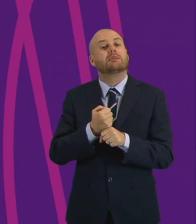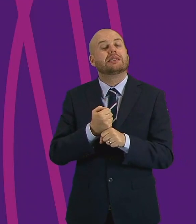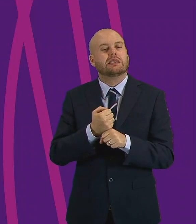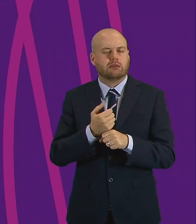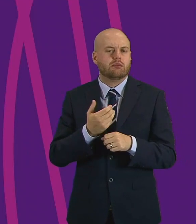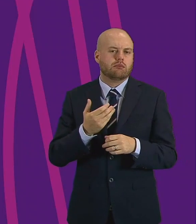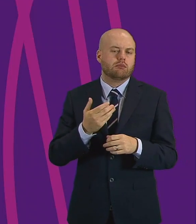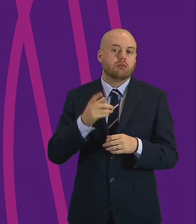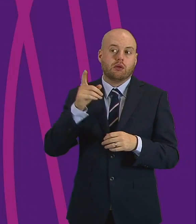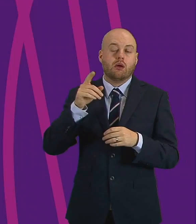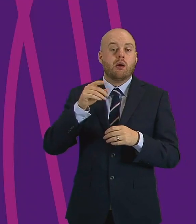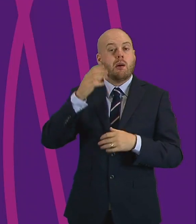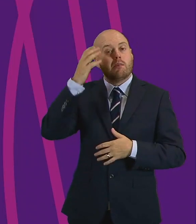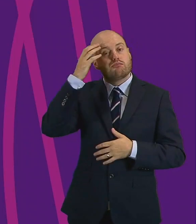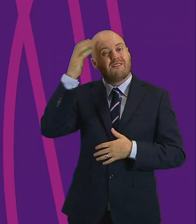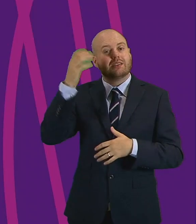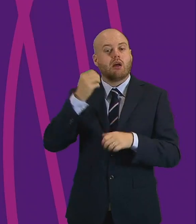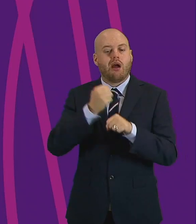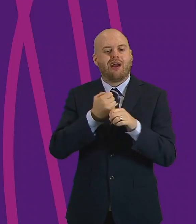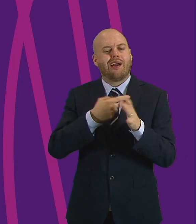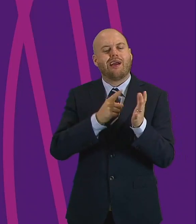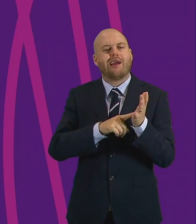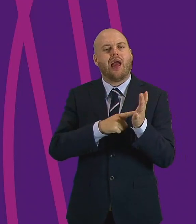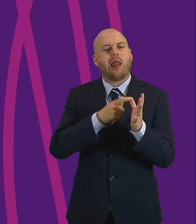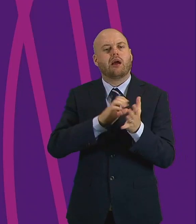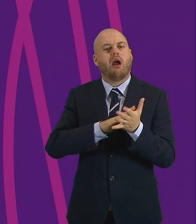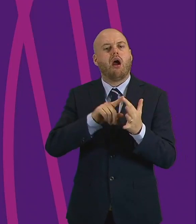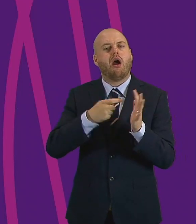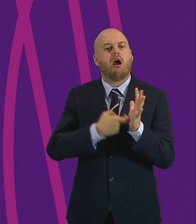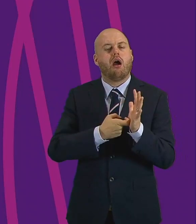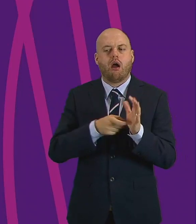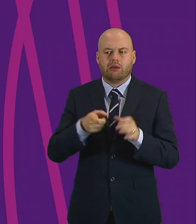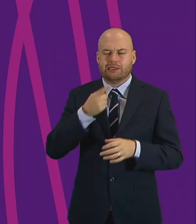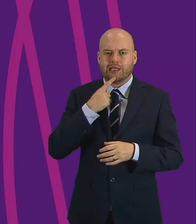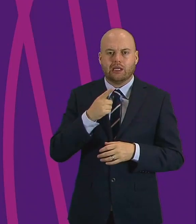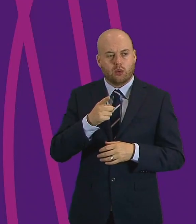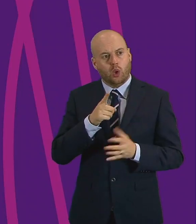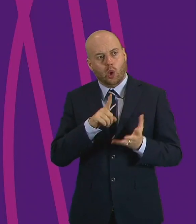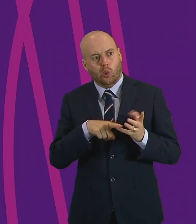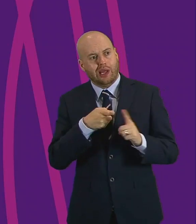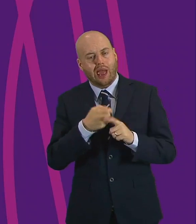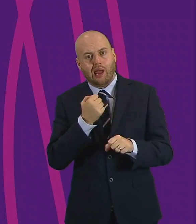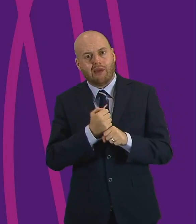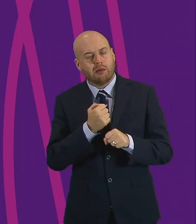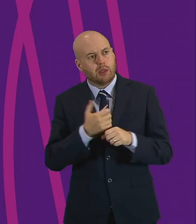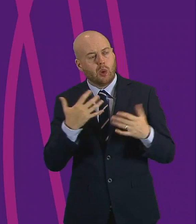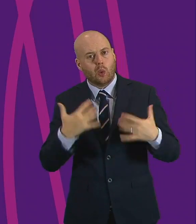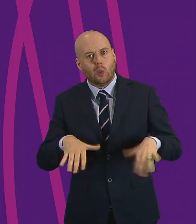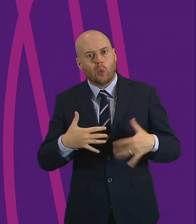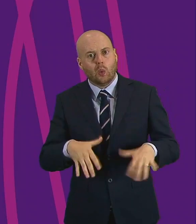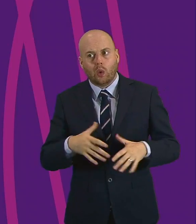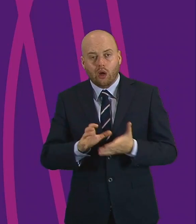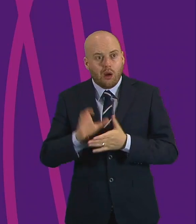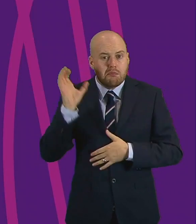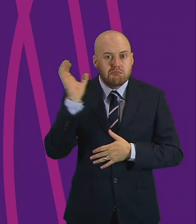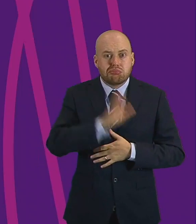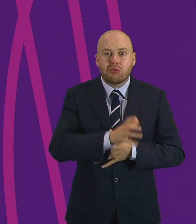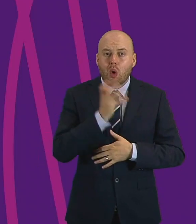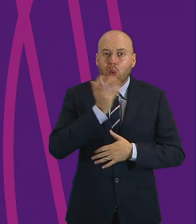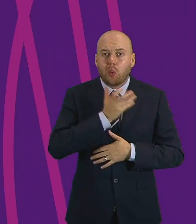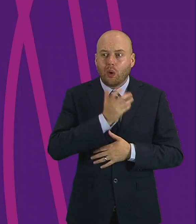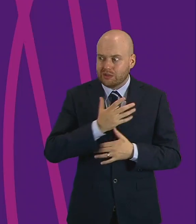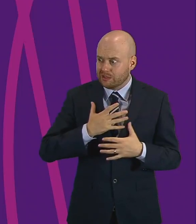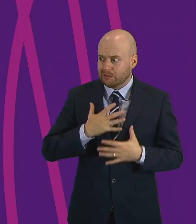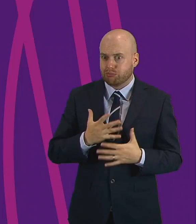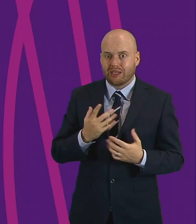Gallagher stated the extent to which the UK government has spent money has probably surprised the government itself. And I, of course, welcome the fact that the